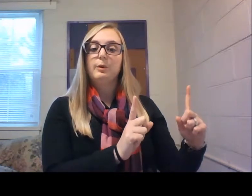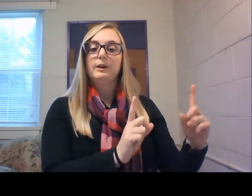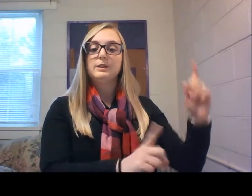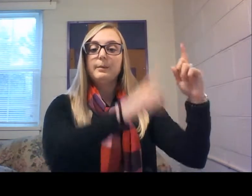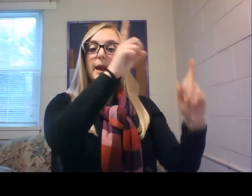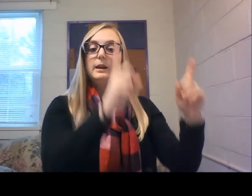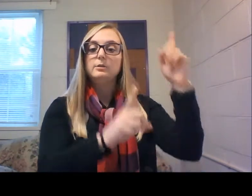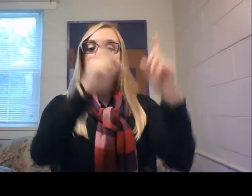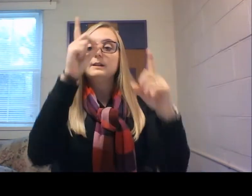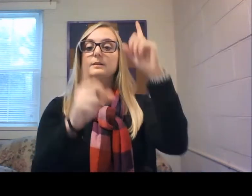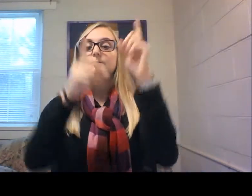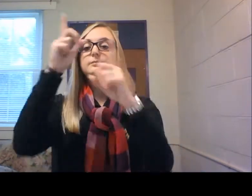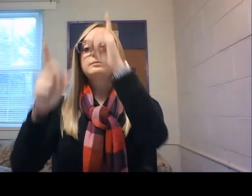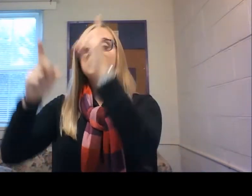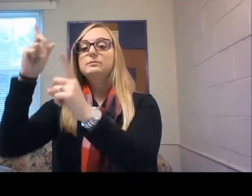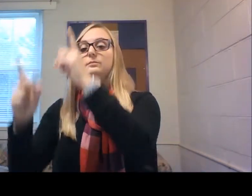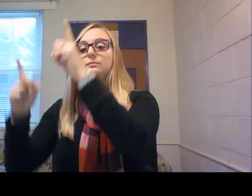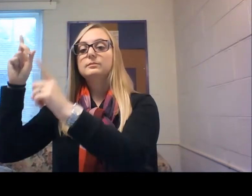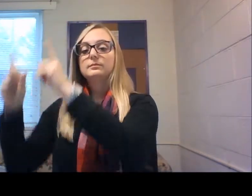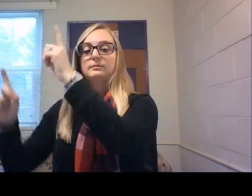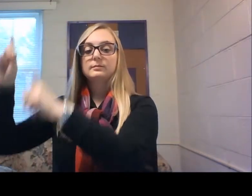pointers up and you do this.